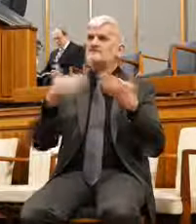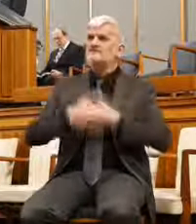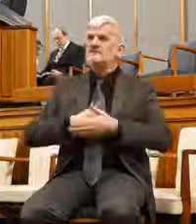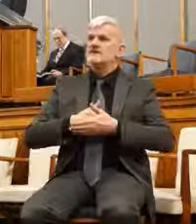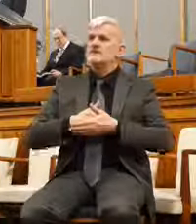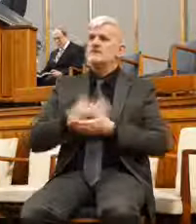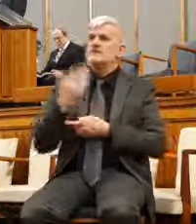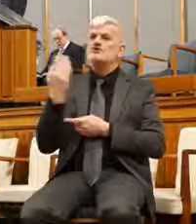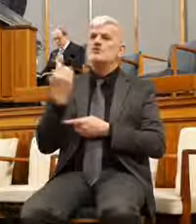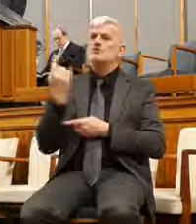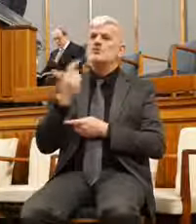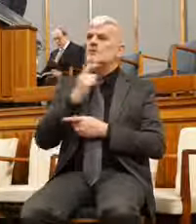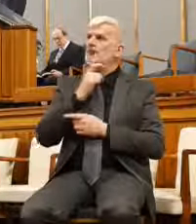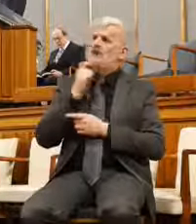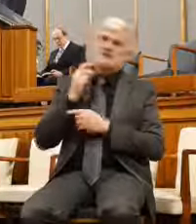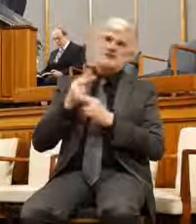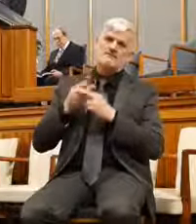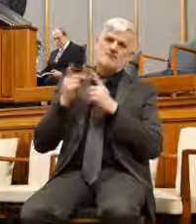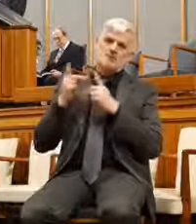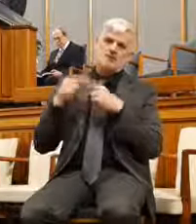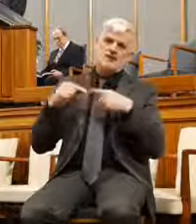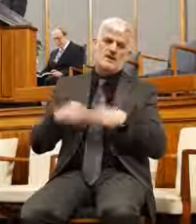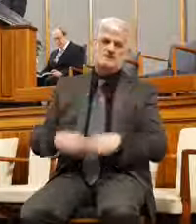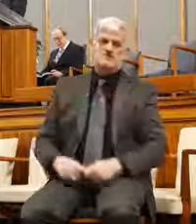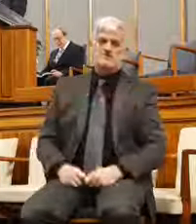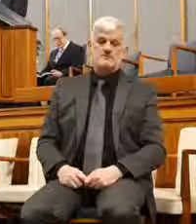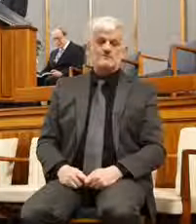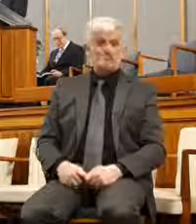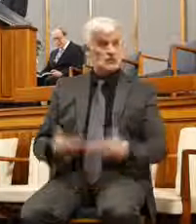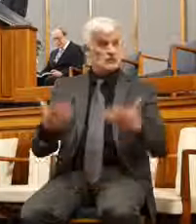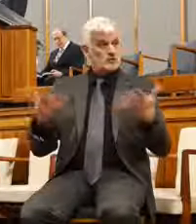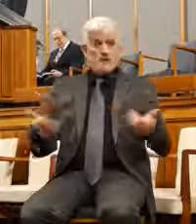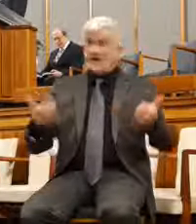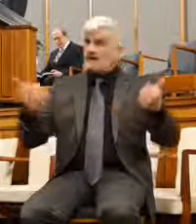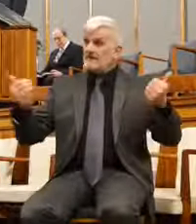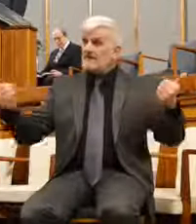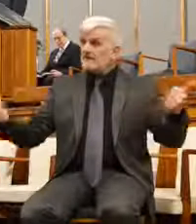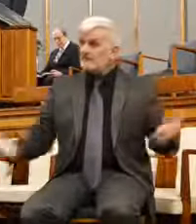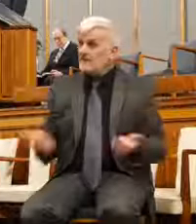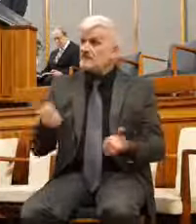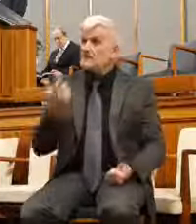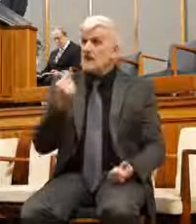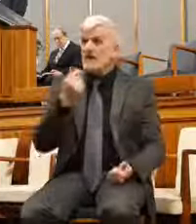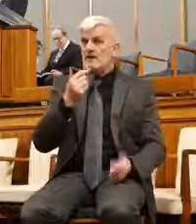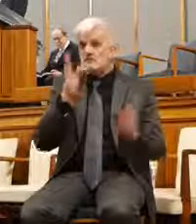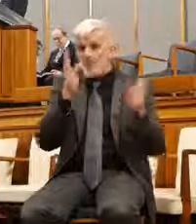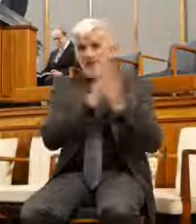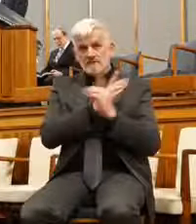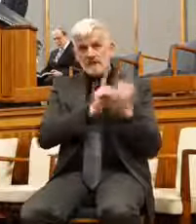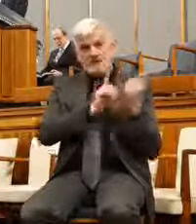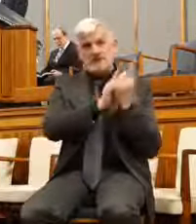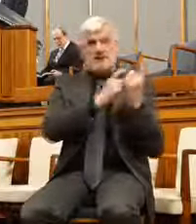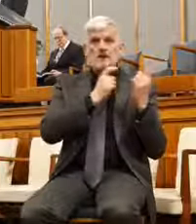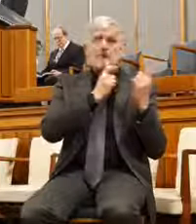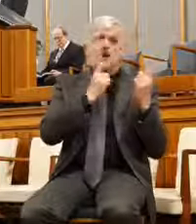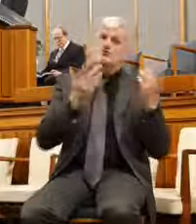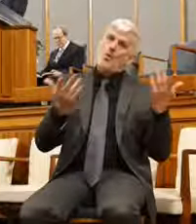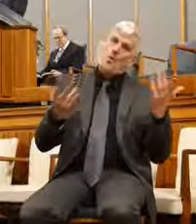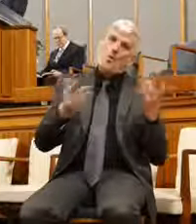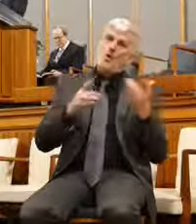God willing, will be our pastor. At the close of this evening service, Dr. Masters and Pastor Ibrahim will be available